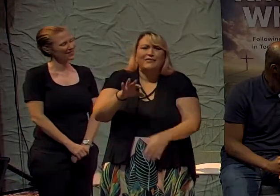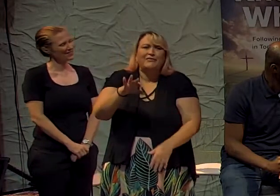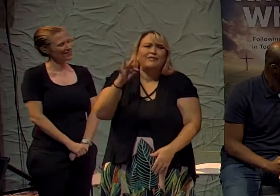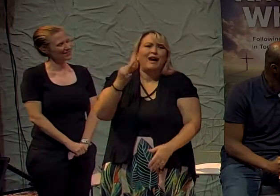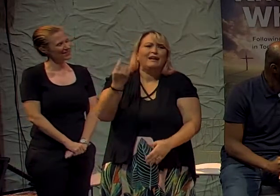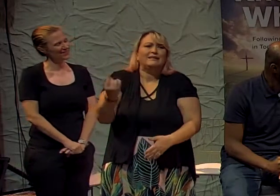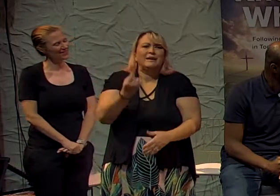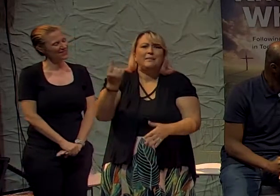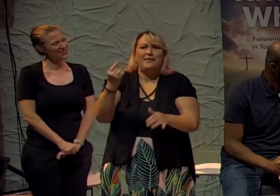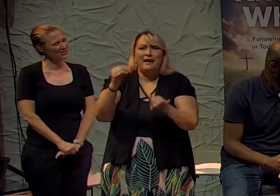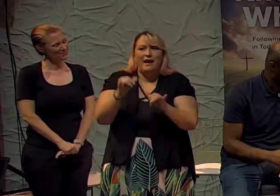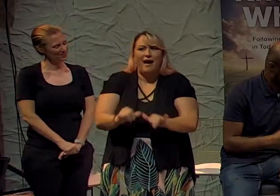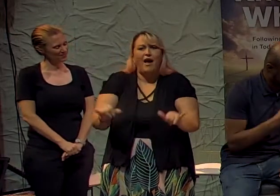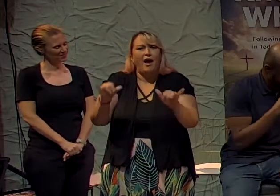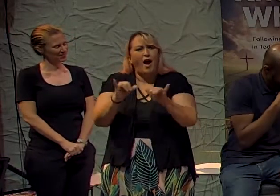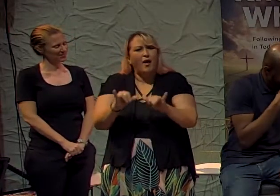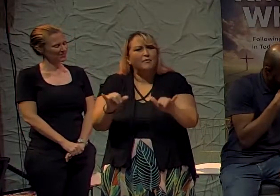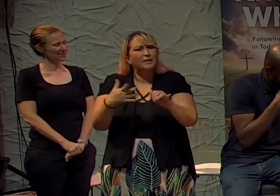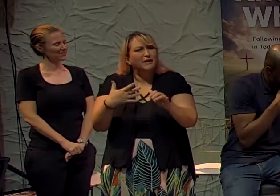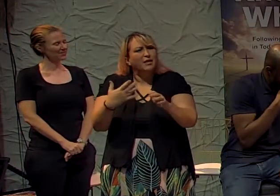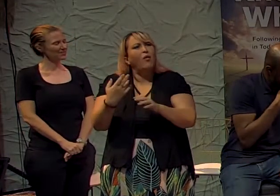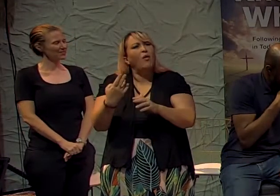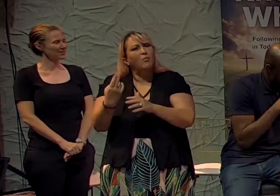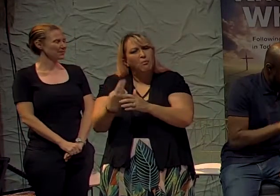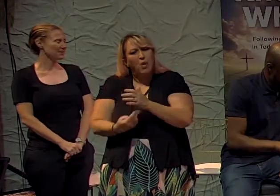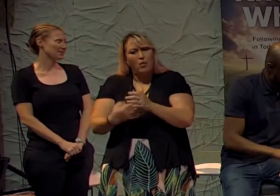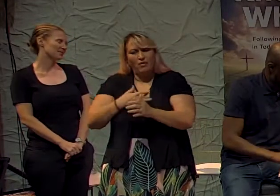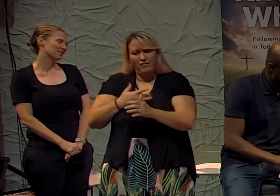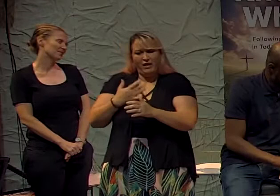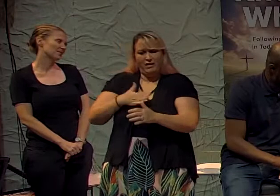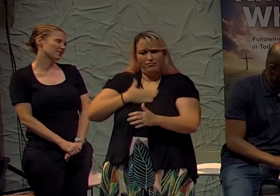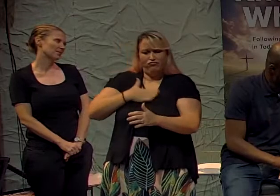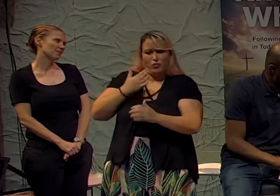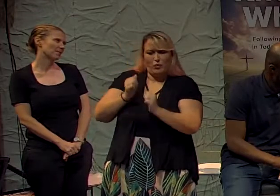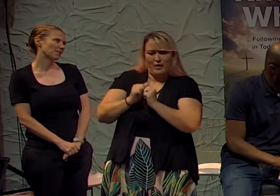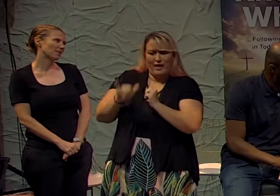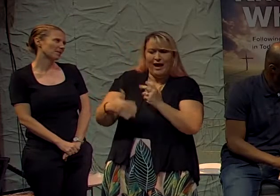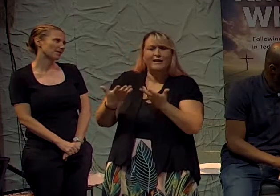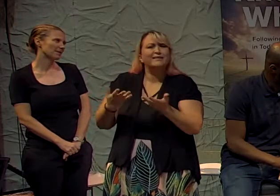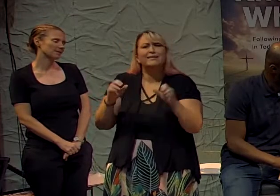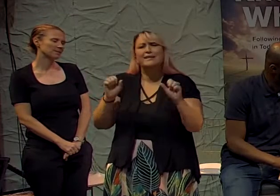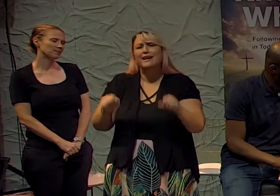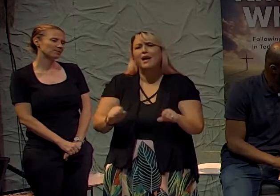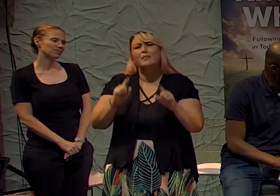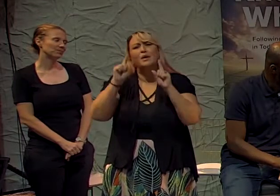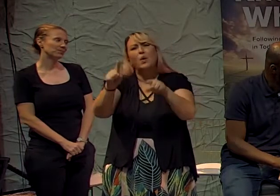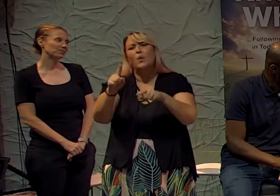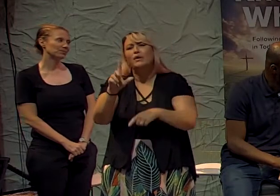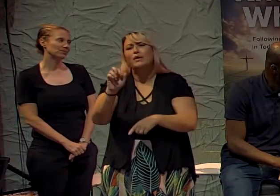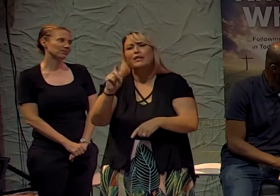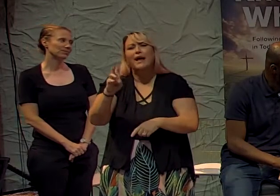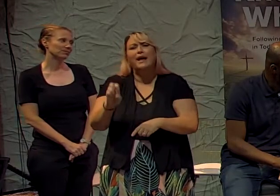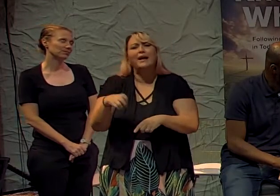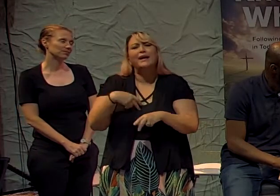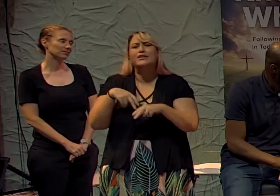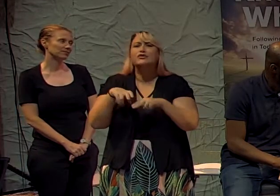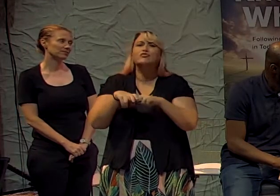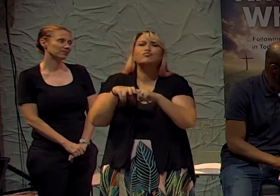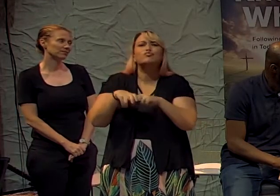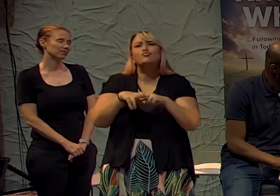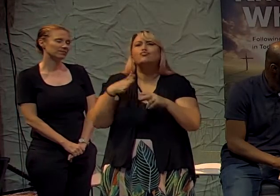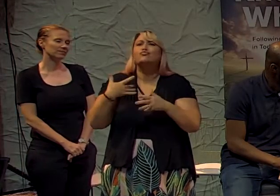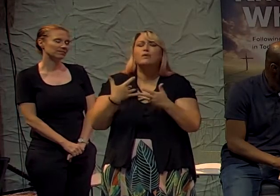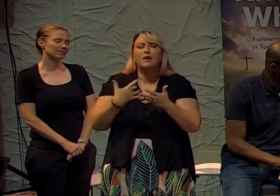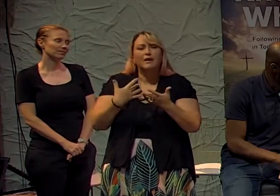common things that do bring you joy. I mean, it could be just going and sitting at the lake and letting your feet dangle a while. Go down to the green